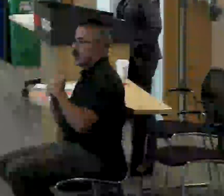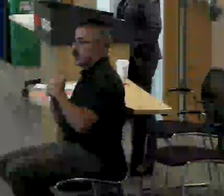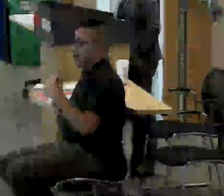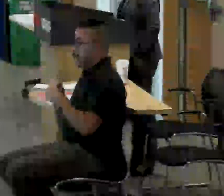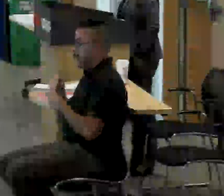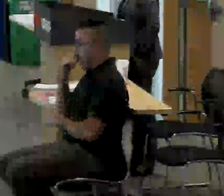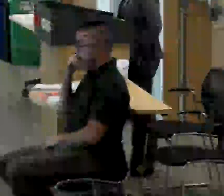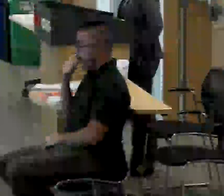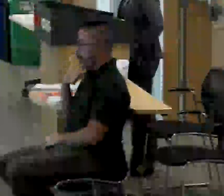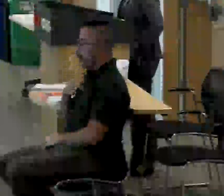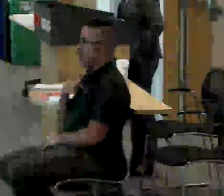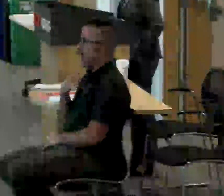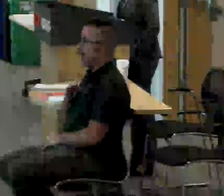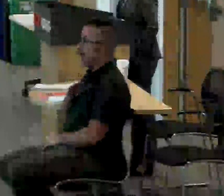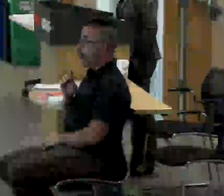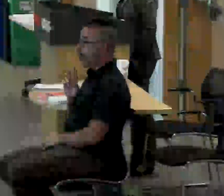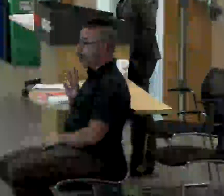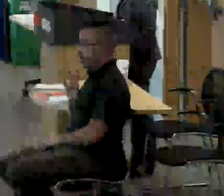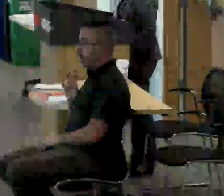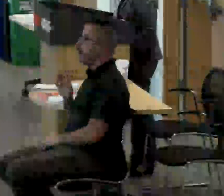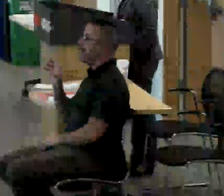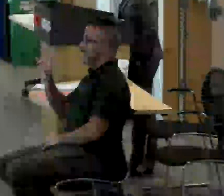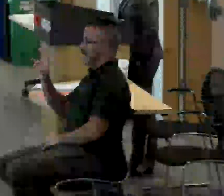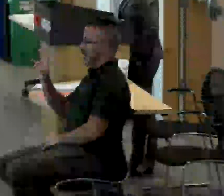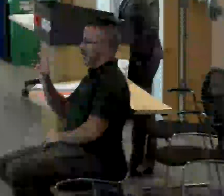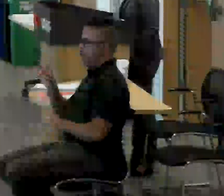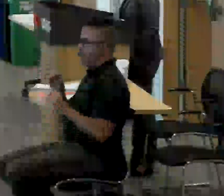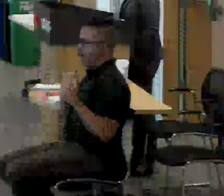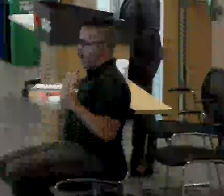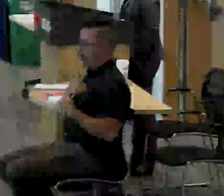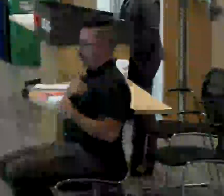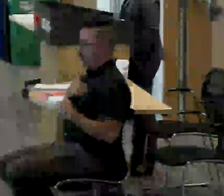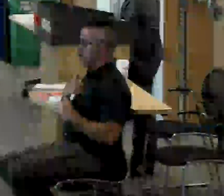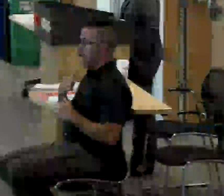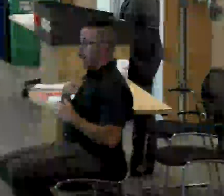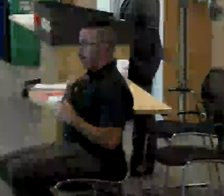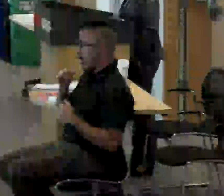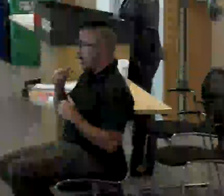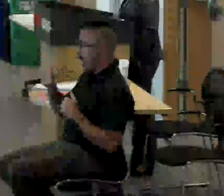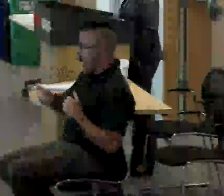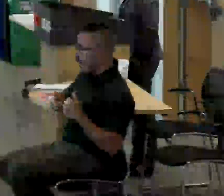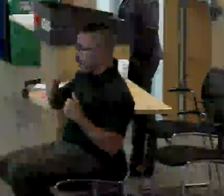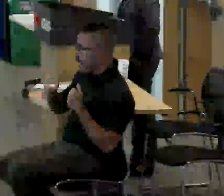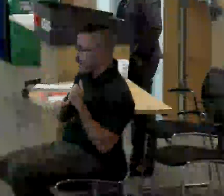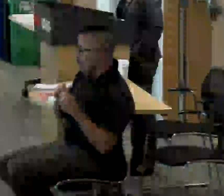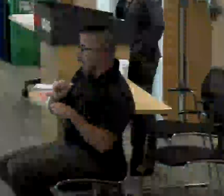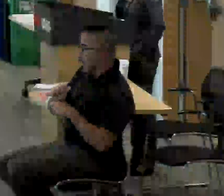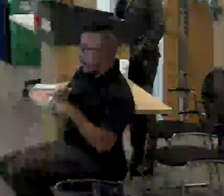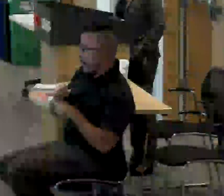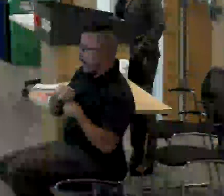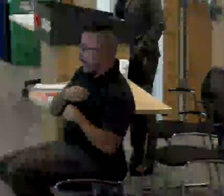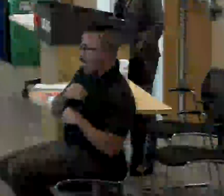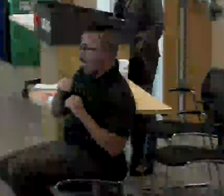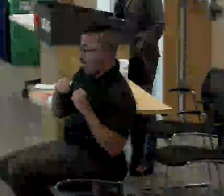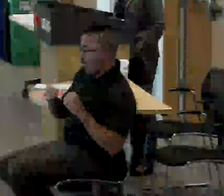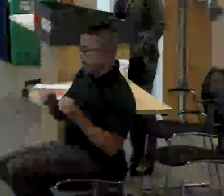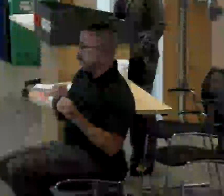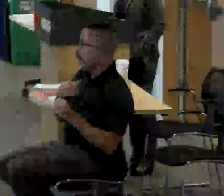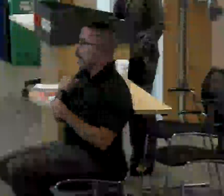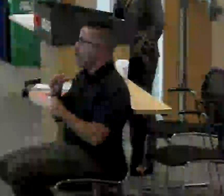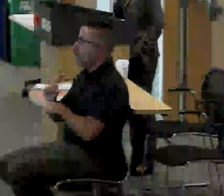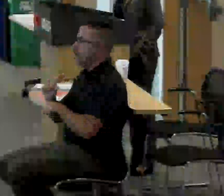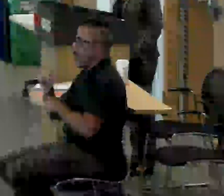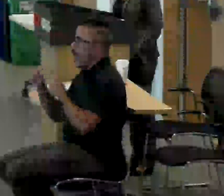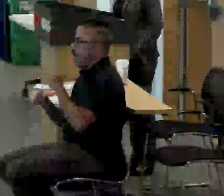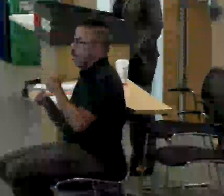7-member board. I'm actually not employed by the Treasurer's Office. I am employed and work at the will of a 7-member board. The chair